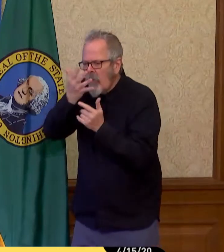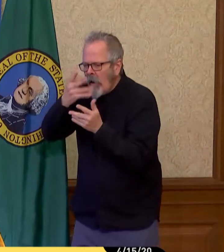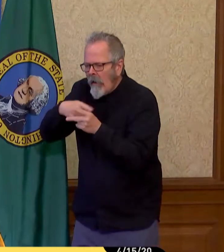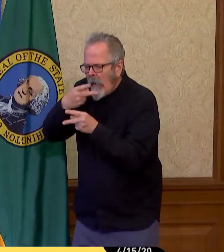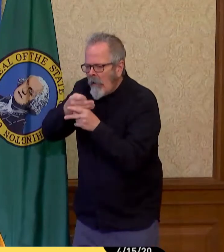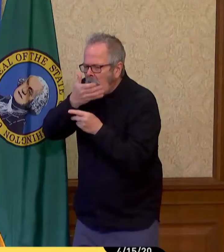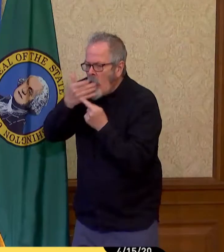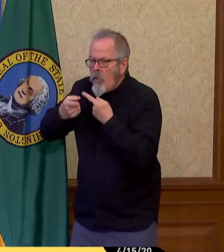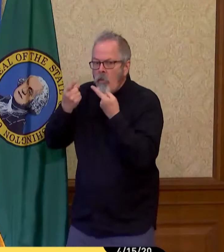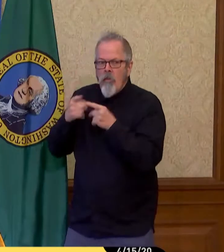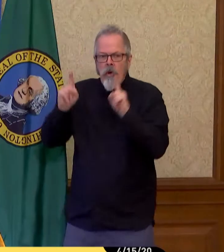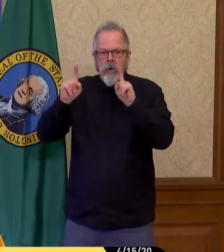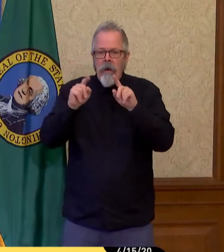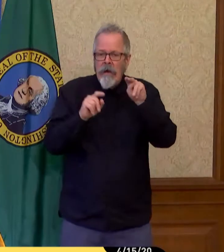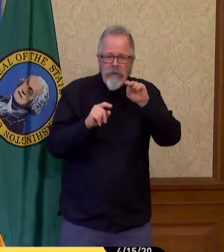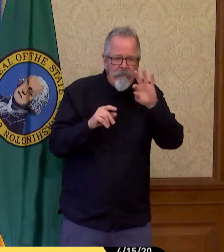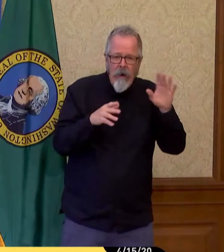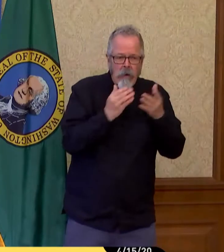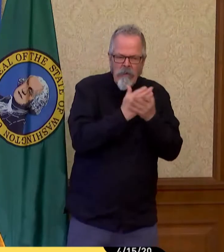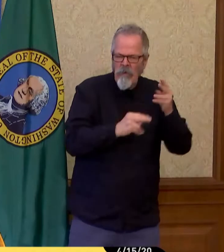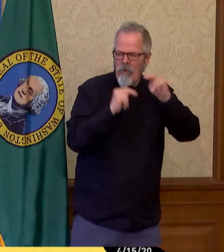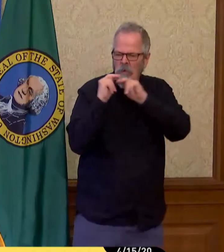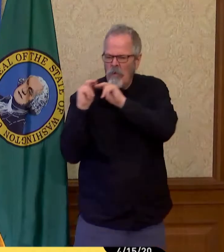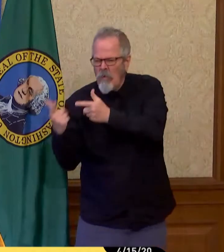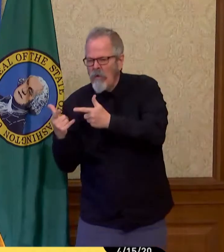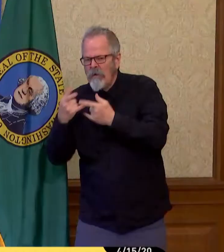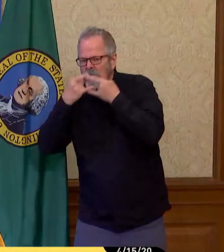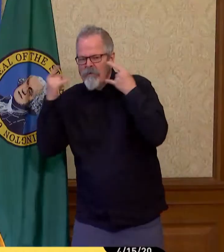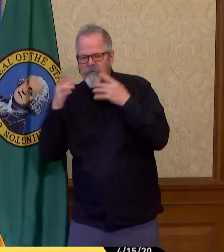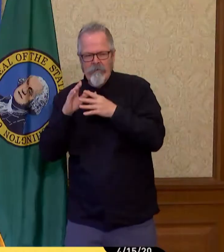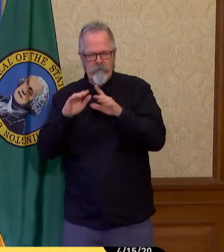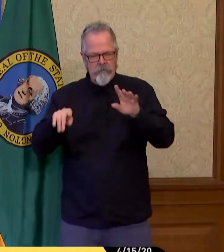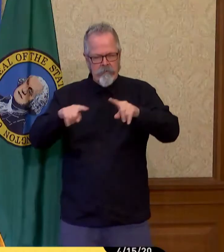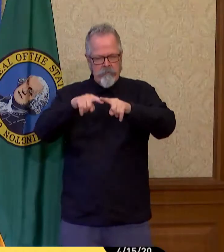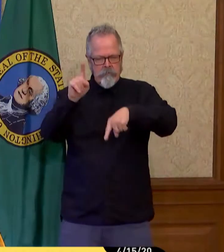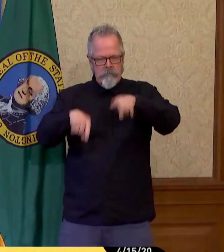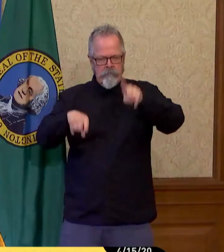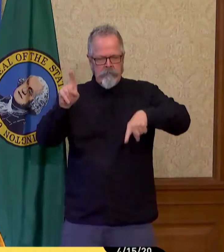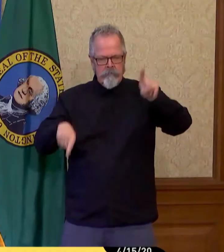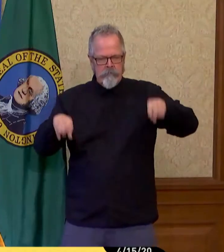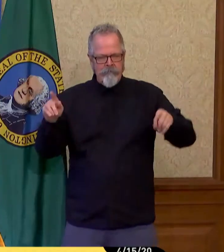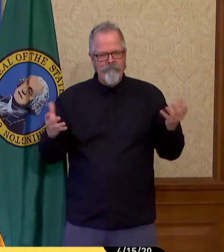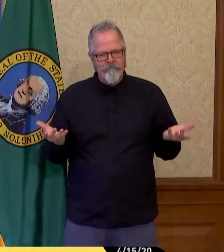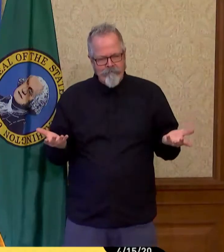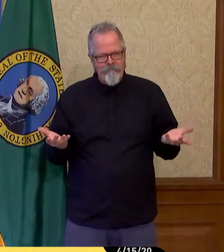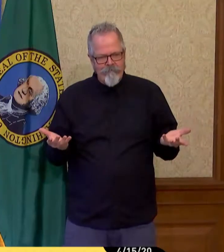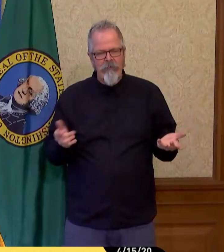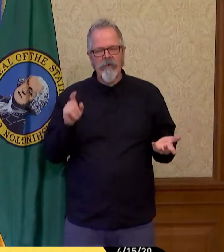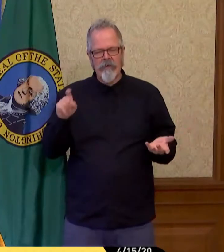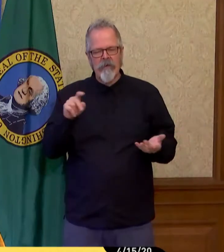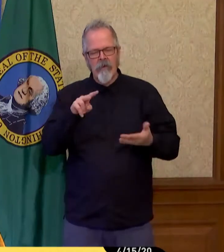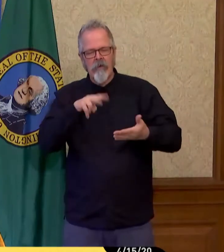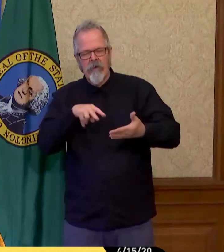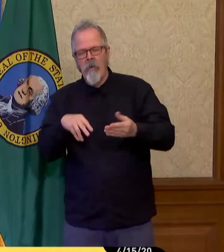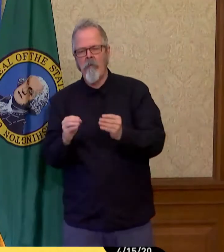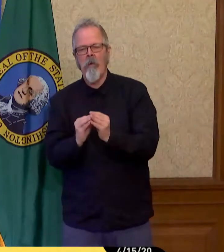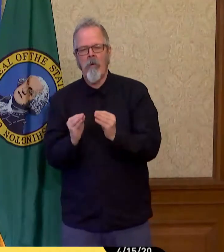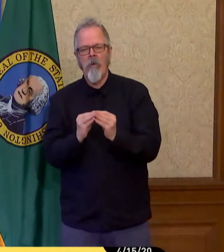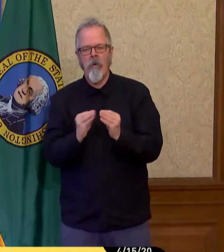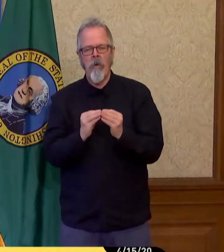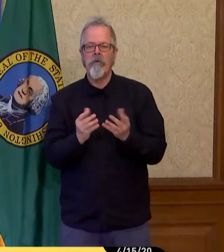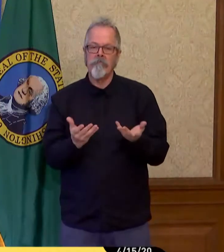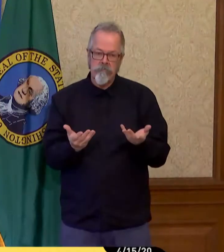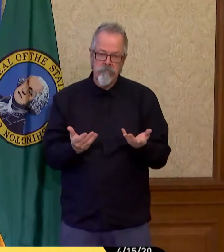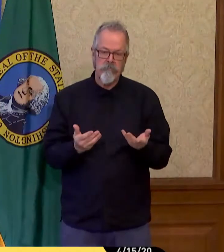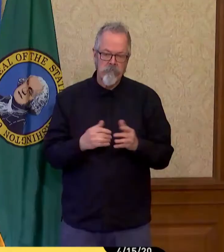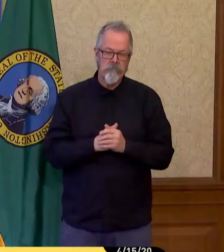we get to the transition point. To me, I'll just tell you, as our public health officials have said, it does make sense